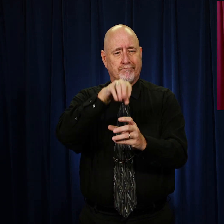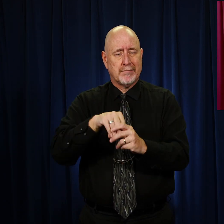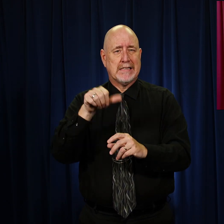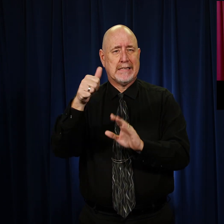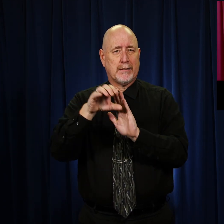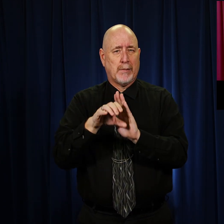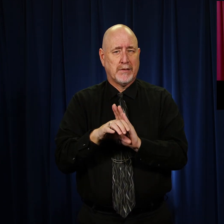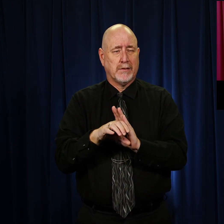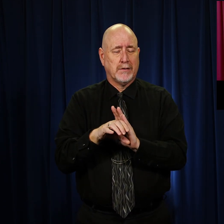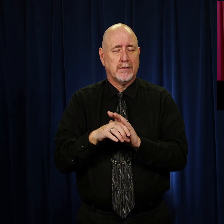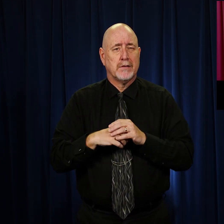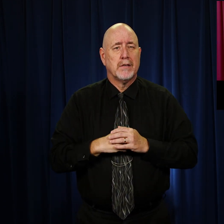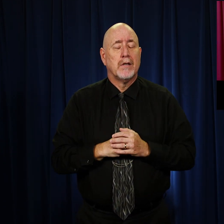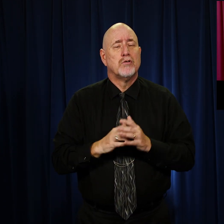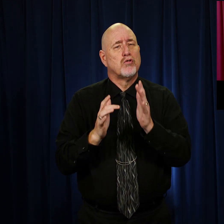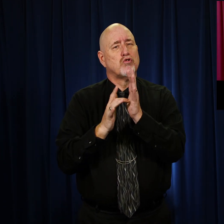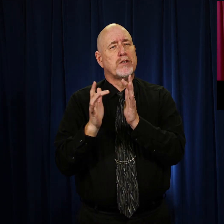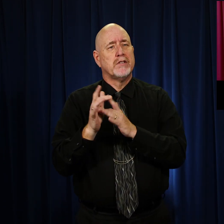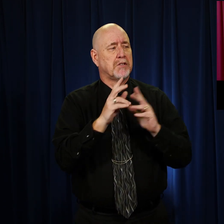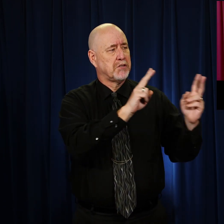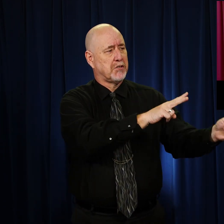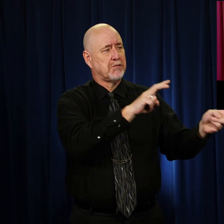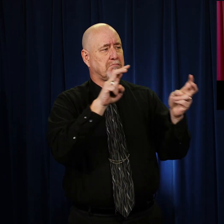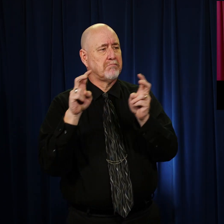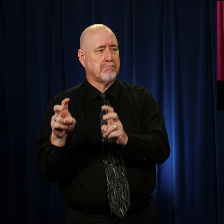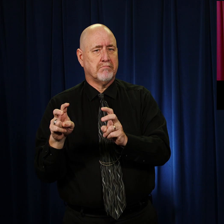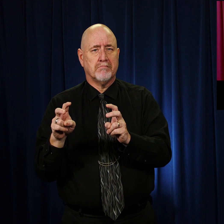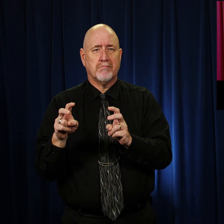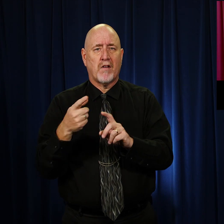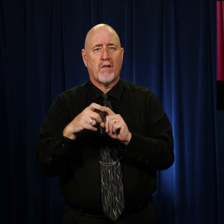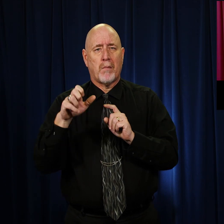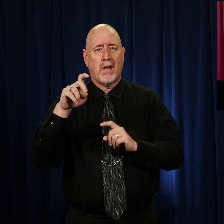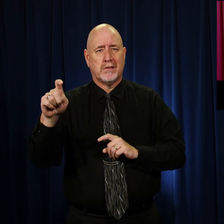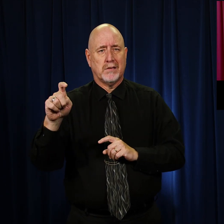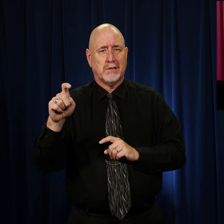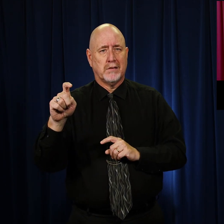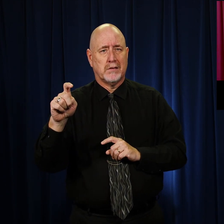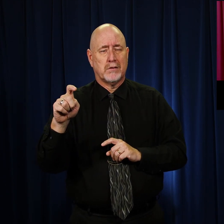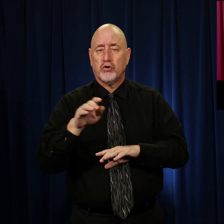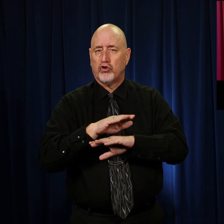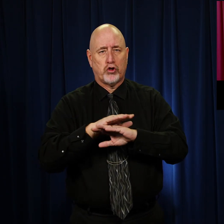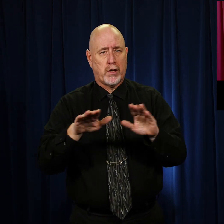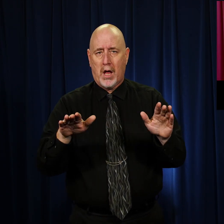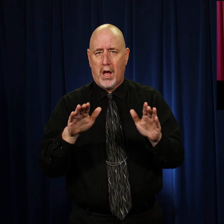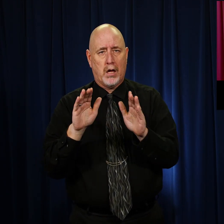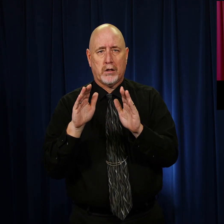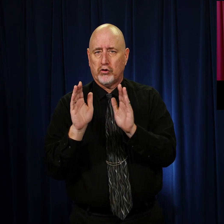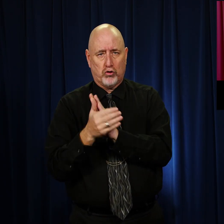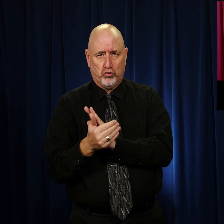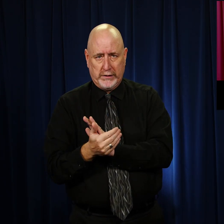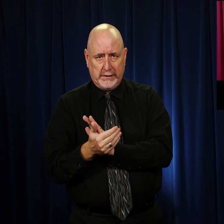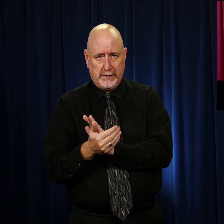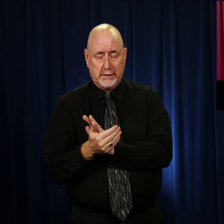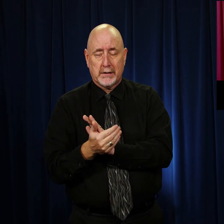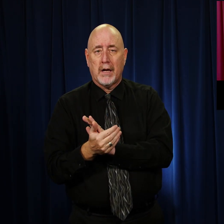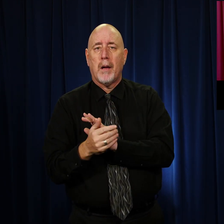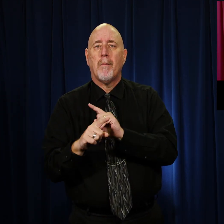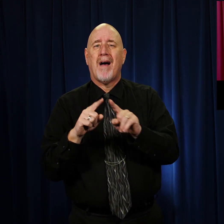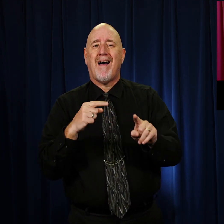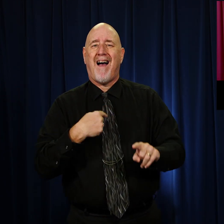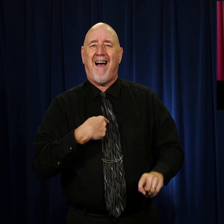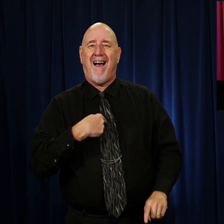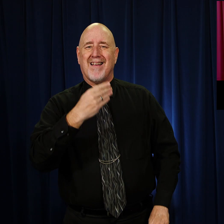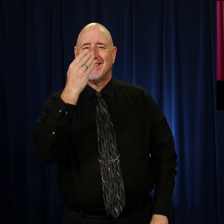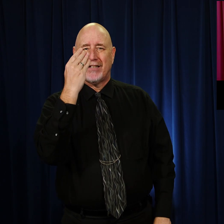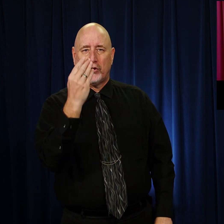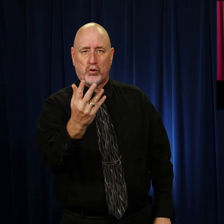10 Commandments. And so Jesus is quoting this passage from Exodus, you shall not commit adultery. But I